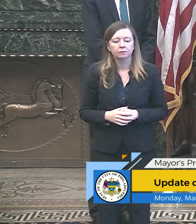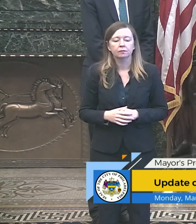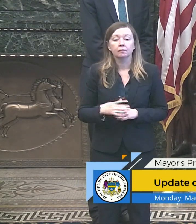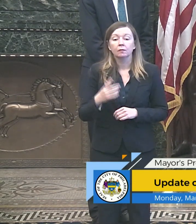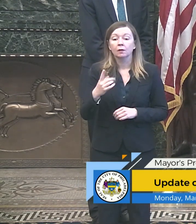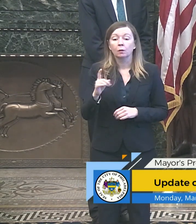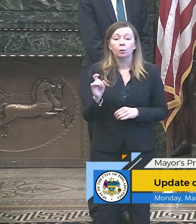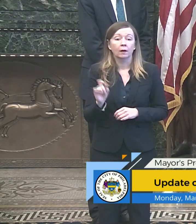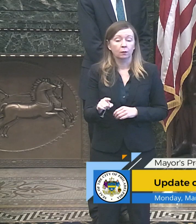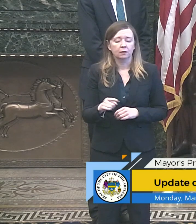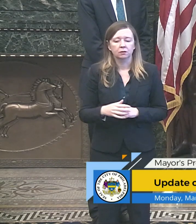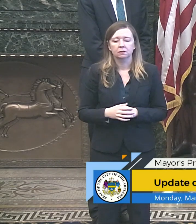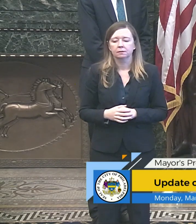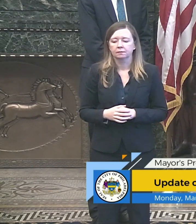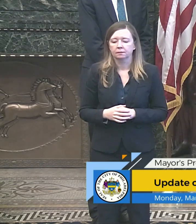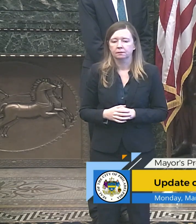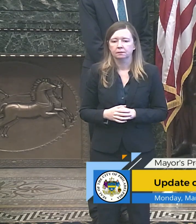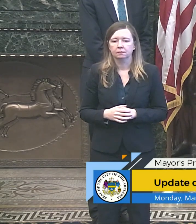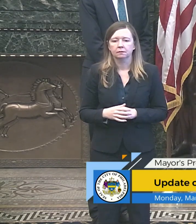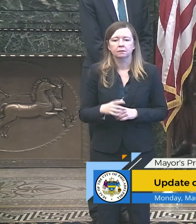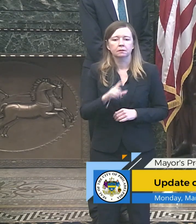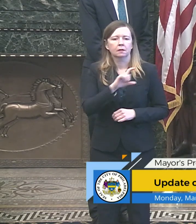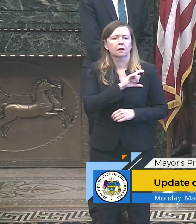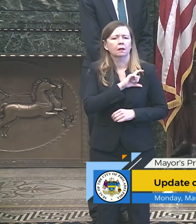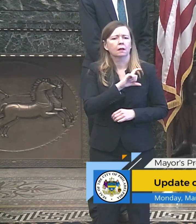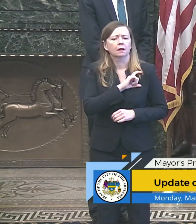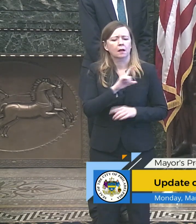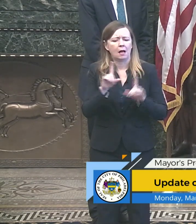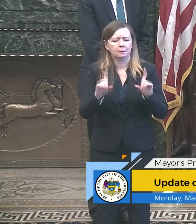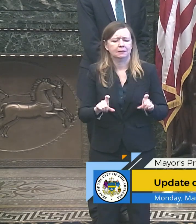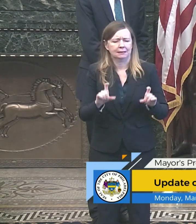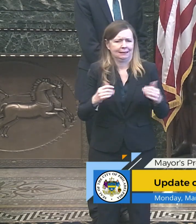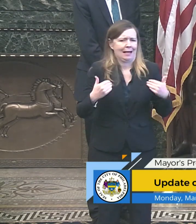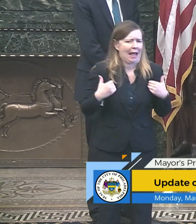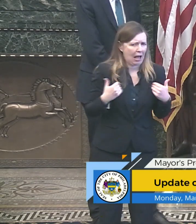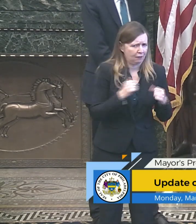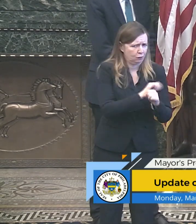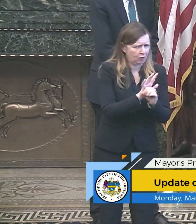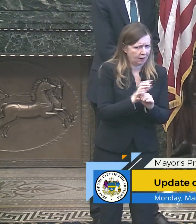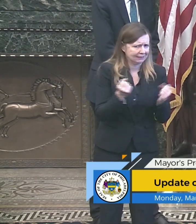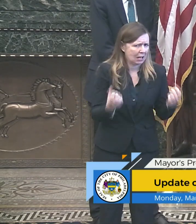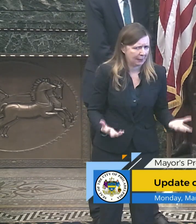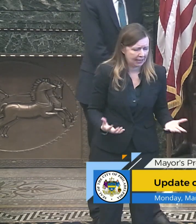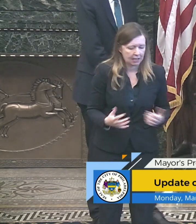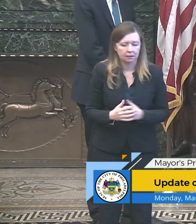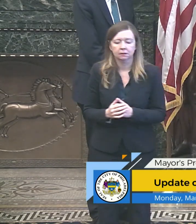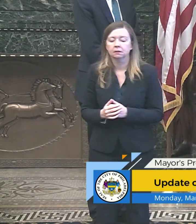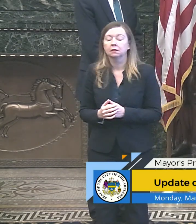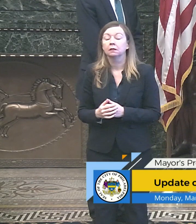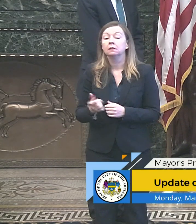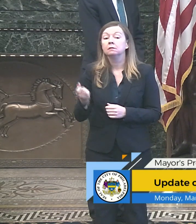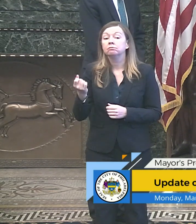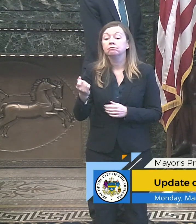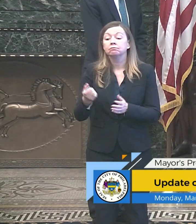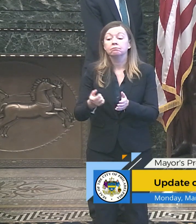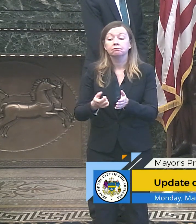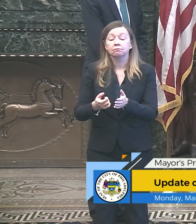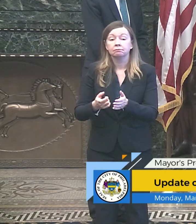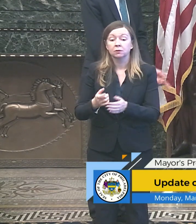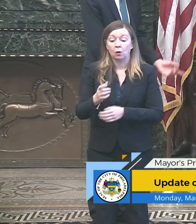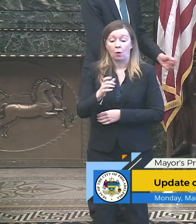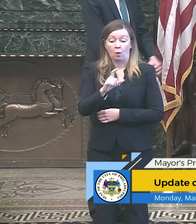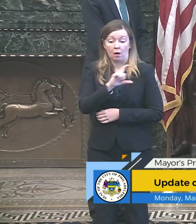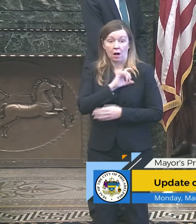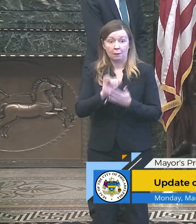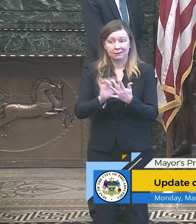One question is, how many cops have tested positive for coronavirus, and is it mandatory for cops who come in